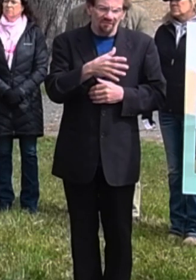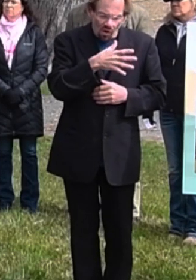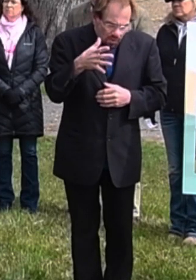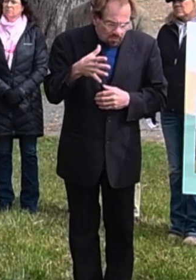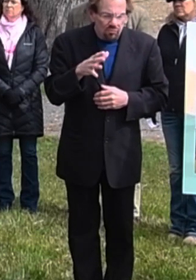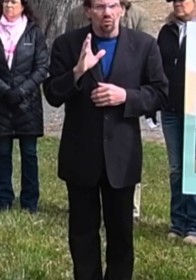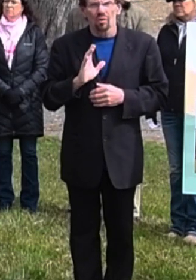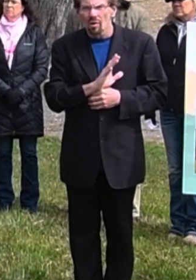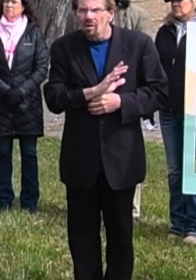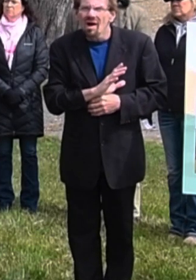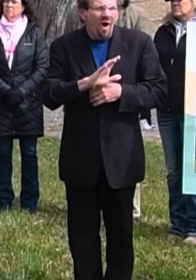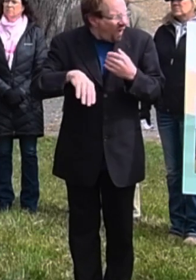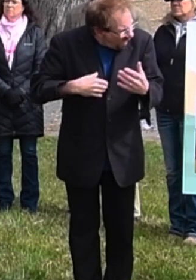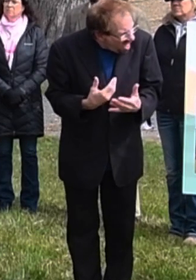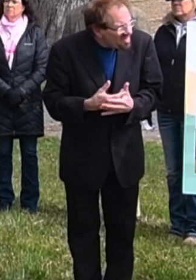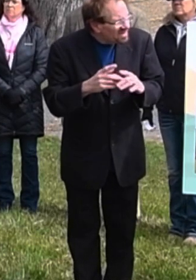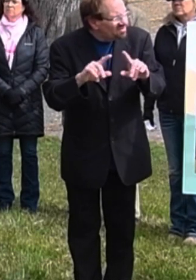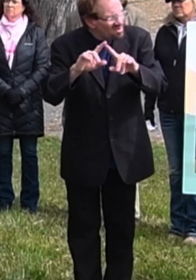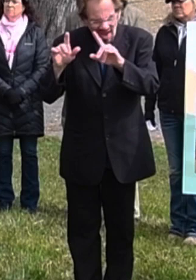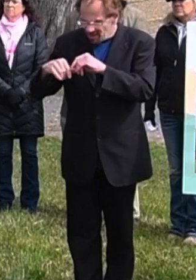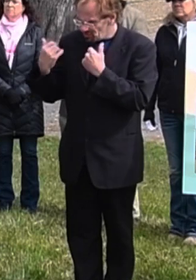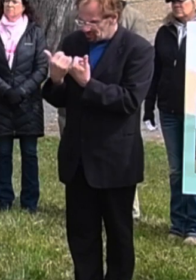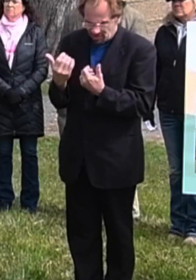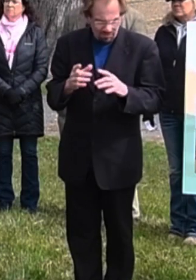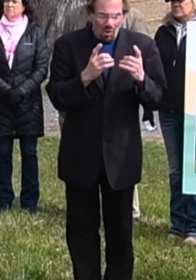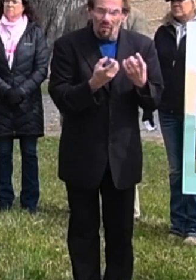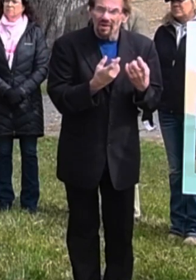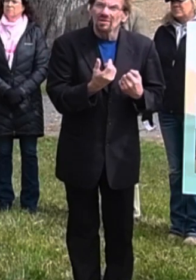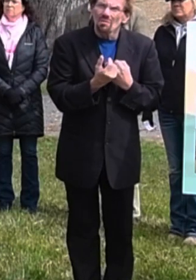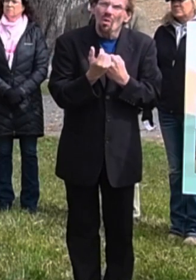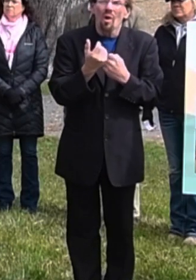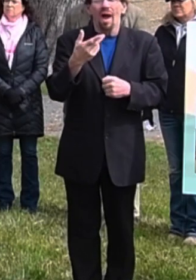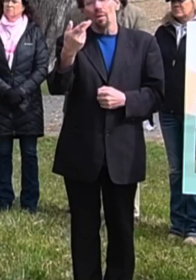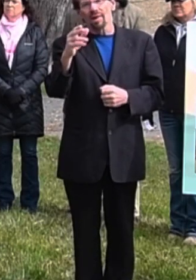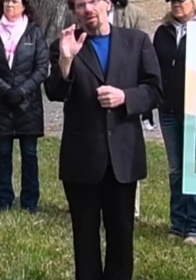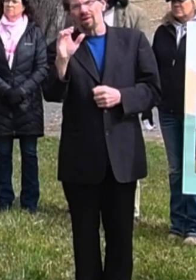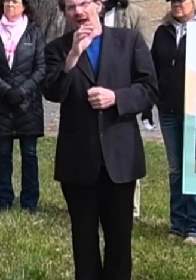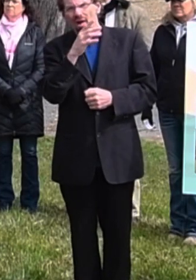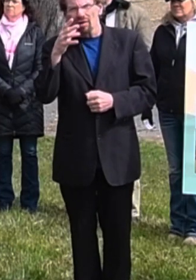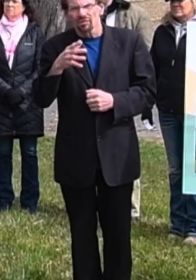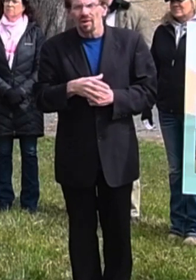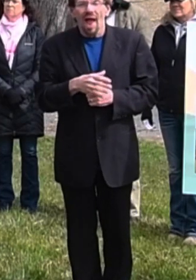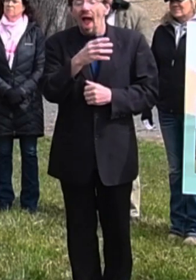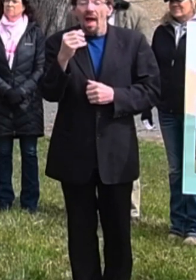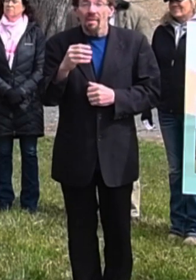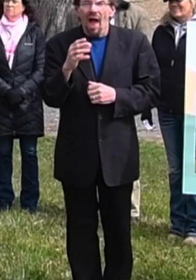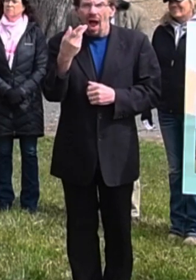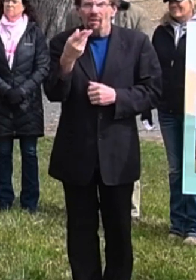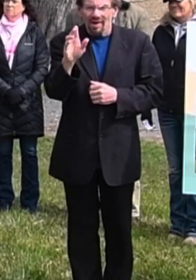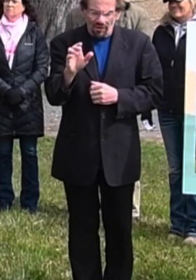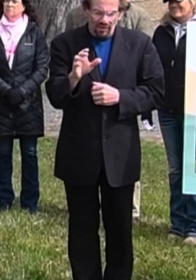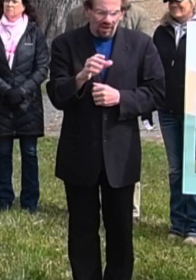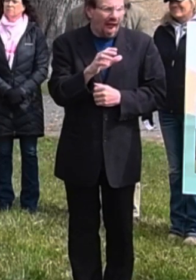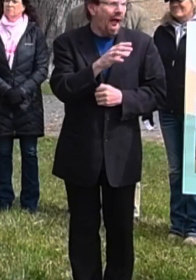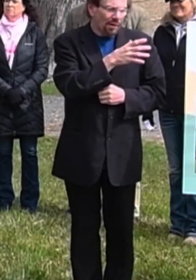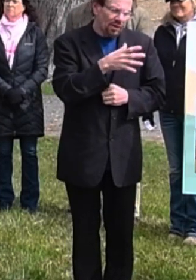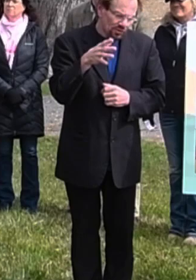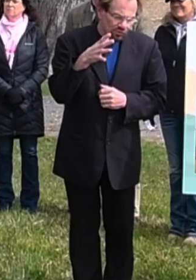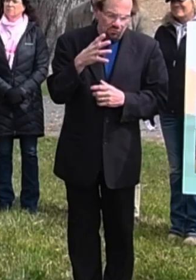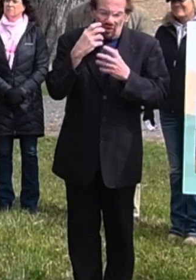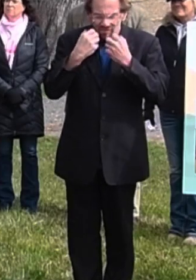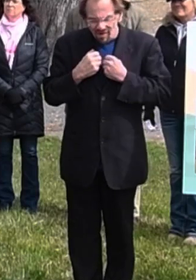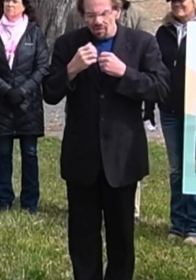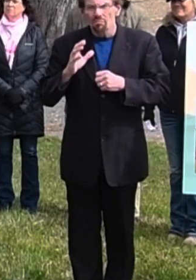Bureau, all the agencies and departments that support Howard County agriculture, and the Howard County Agricultural Preservation Board for